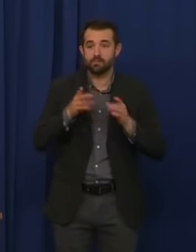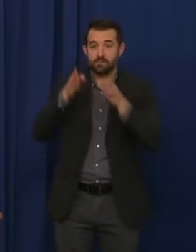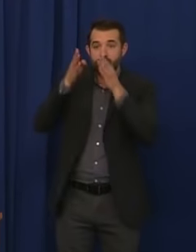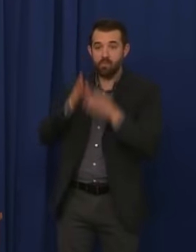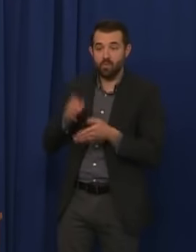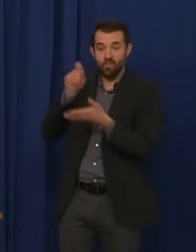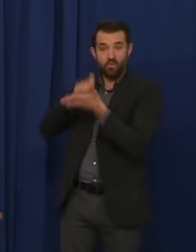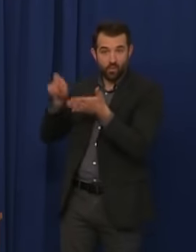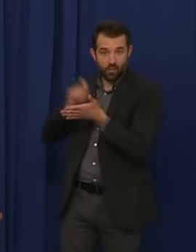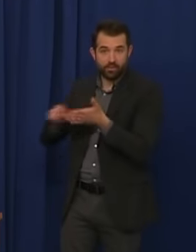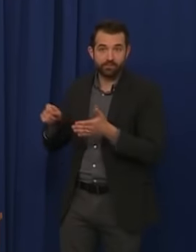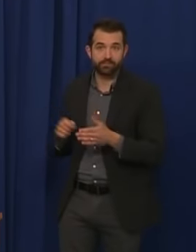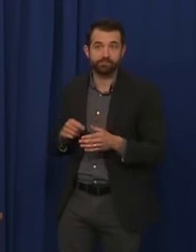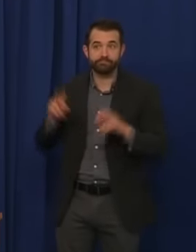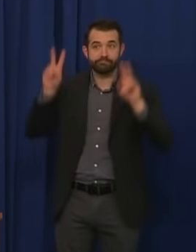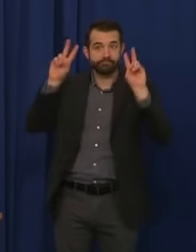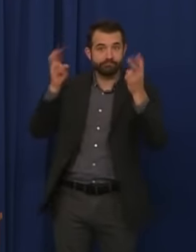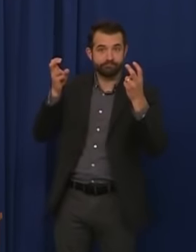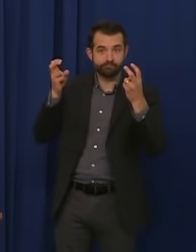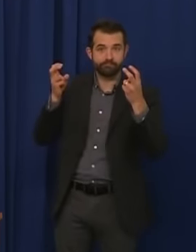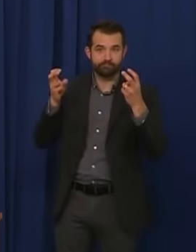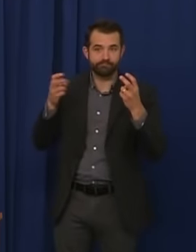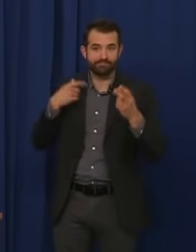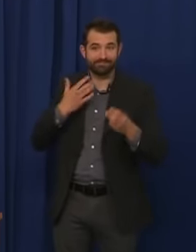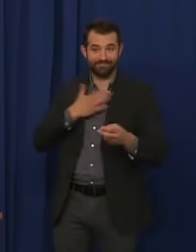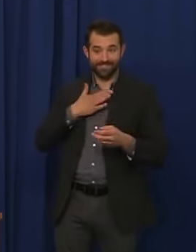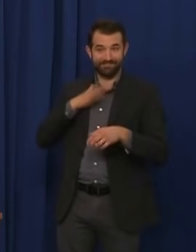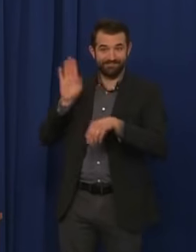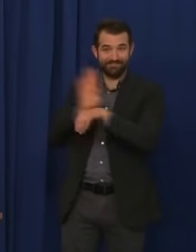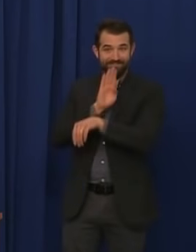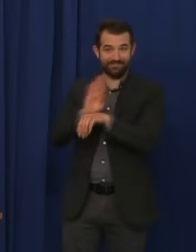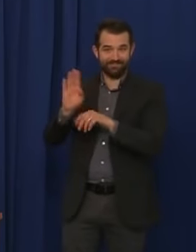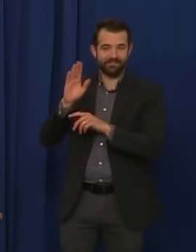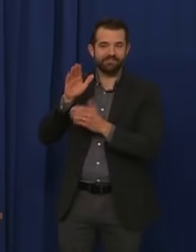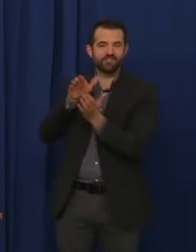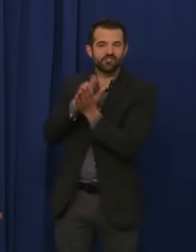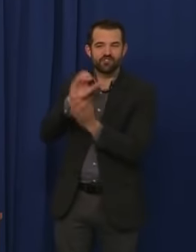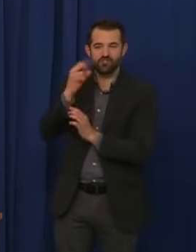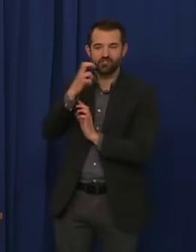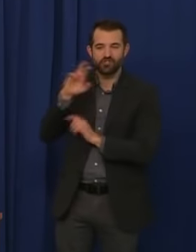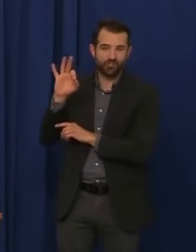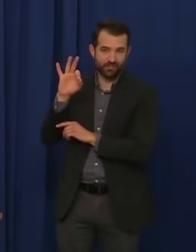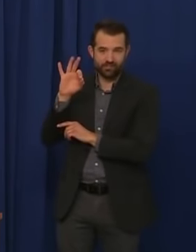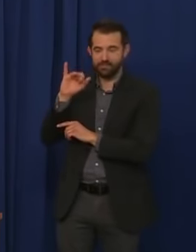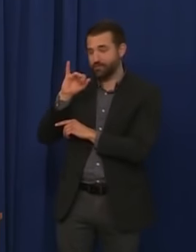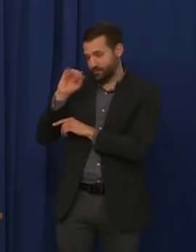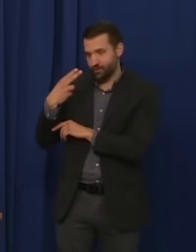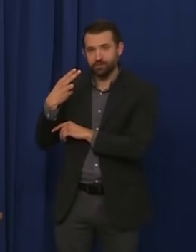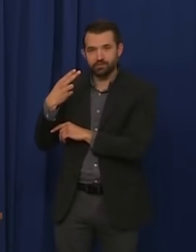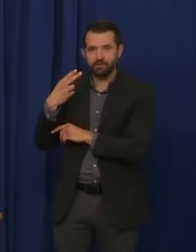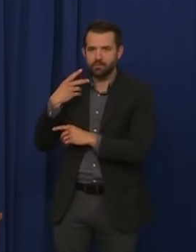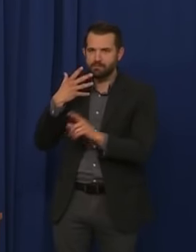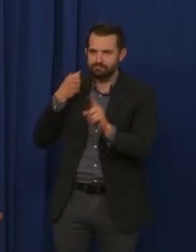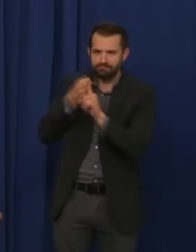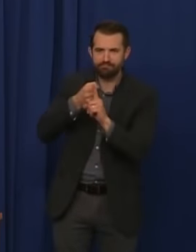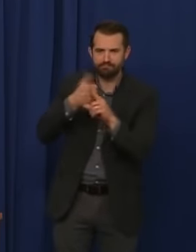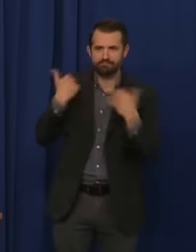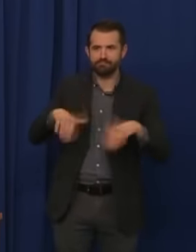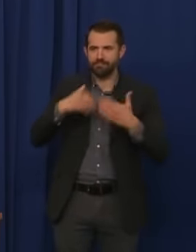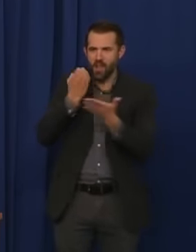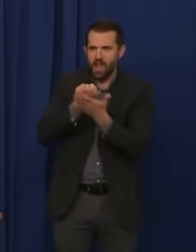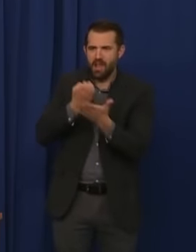quote, "I have a business, a shellfish farm, that has been greatly affected by COVID-19. However, I am